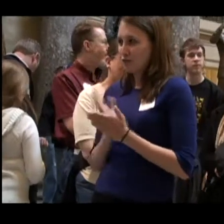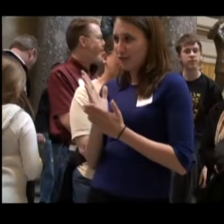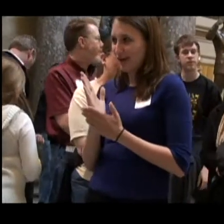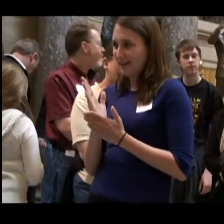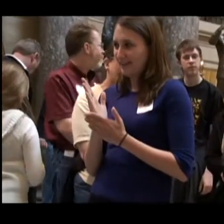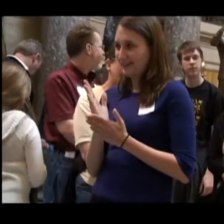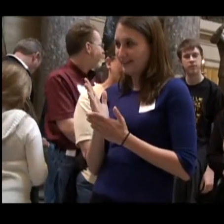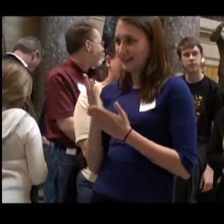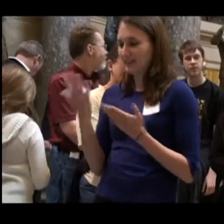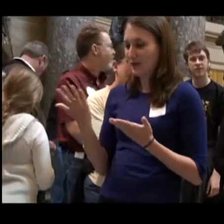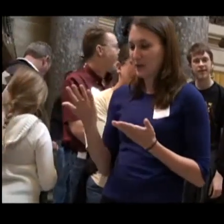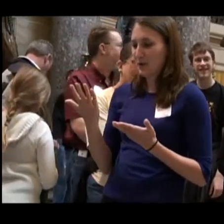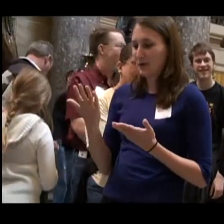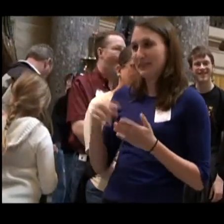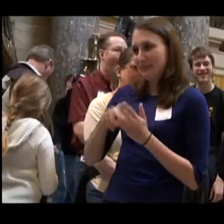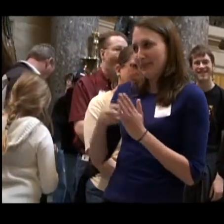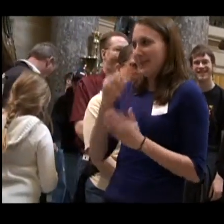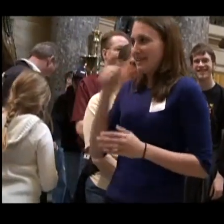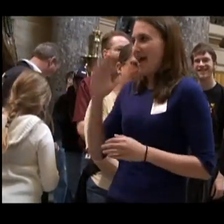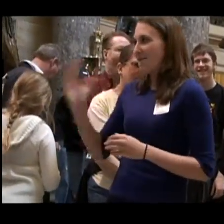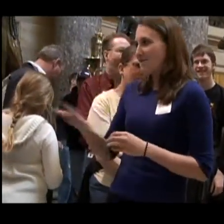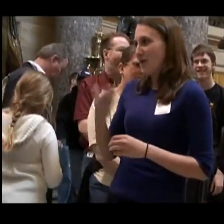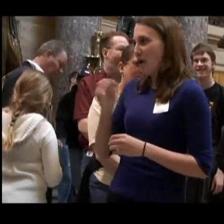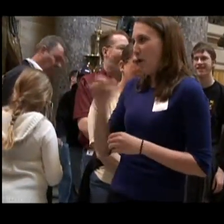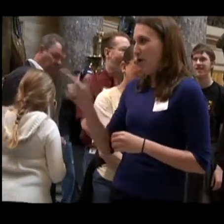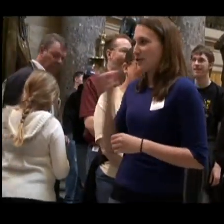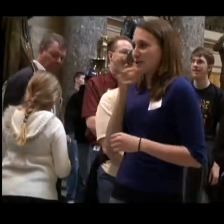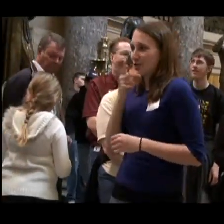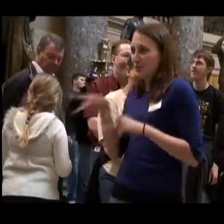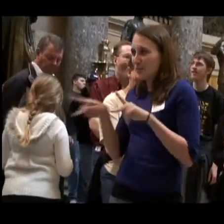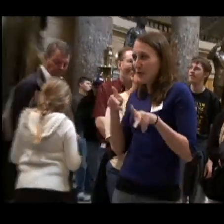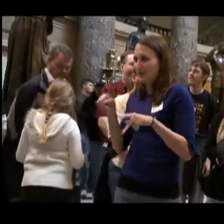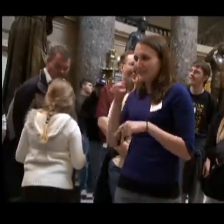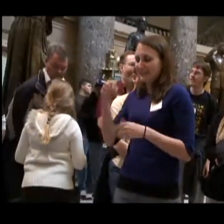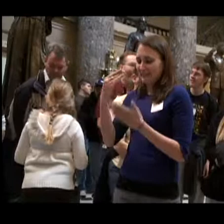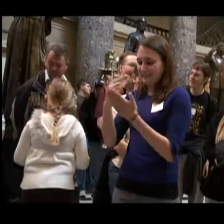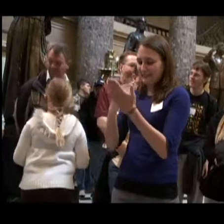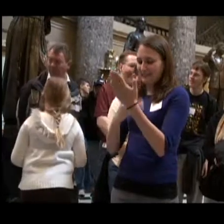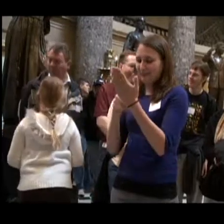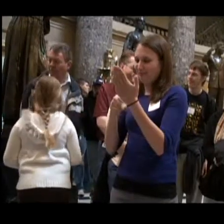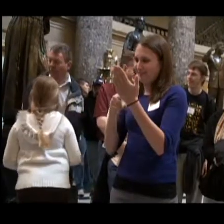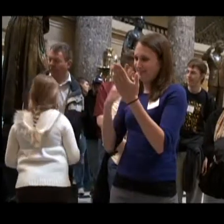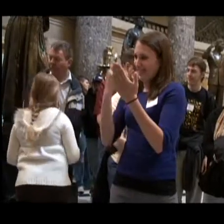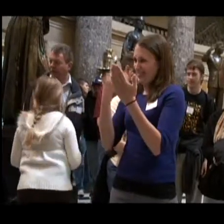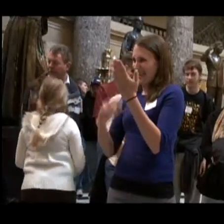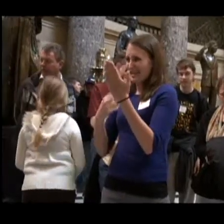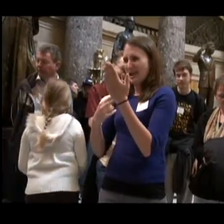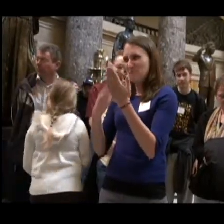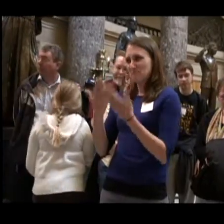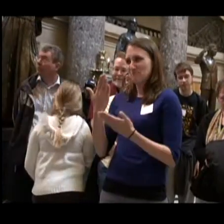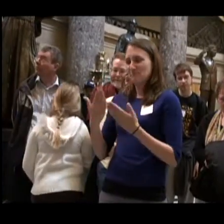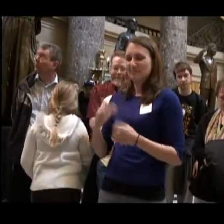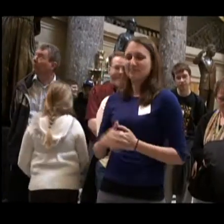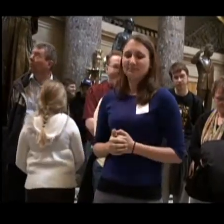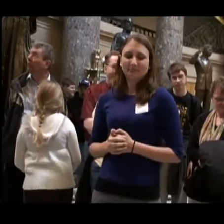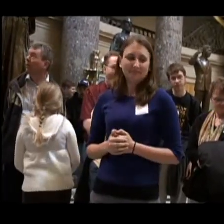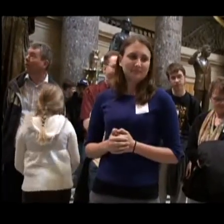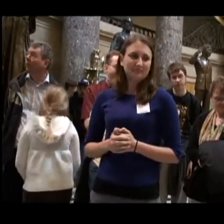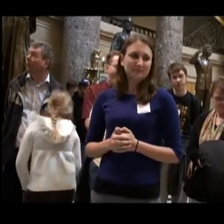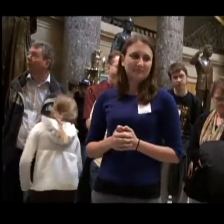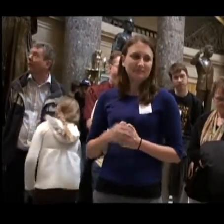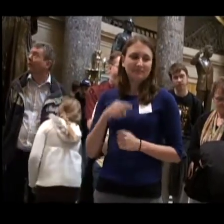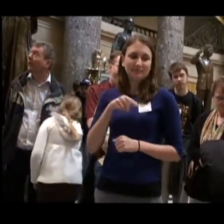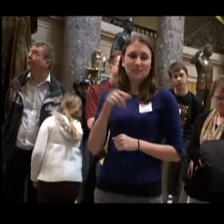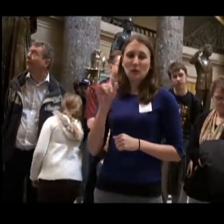get invited to all the dinner parties, guys. He was probably the last guy on the list. So he had a tough time. He even